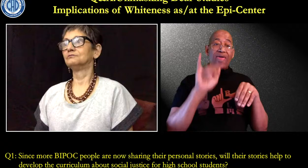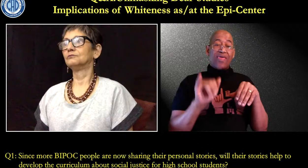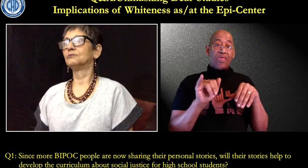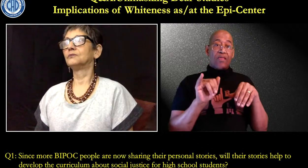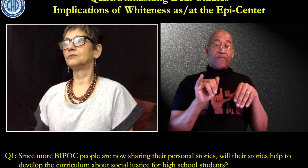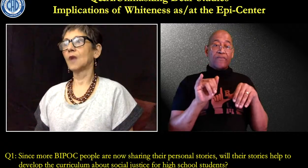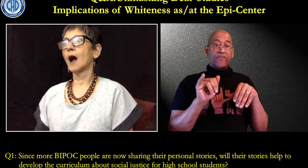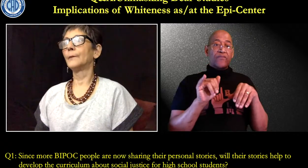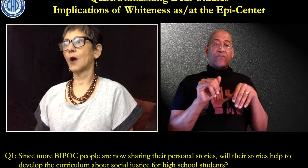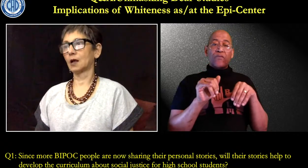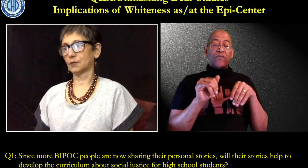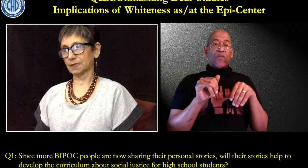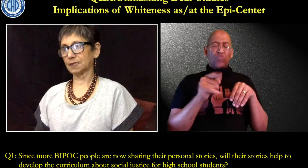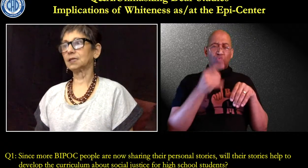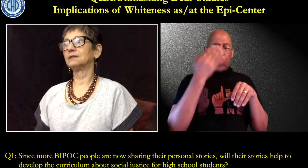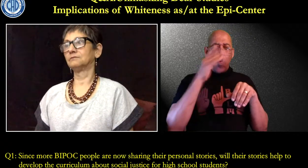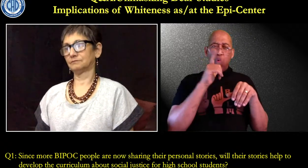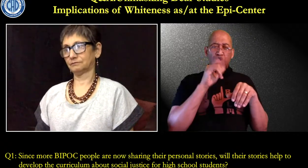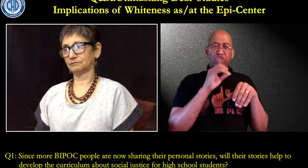Kenneth